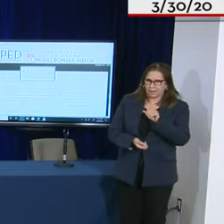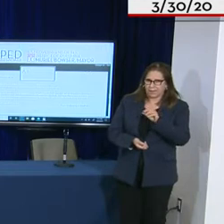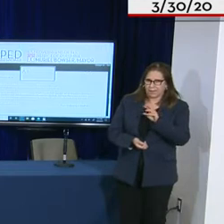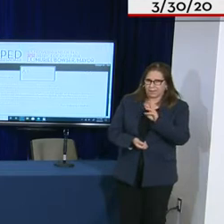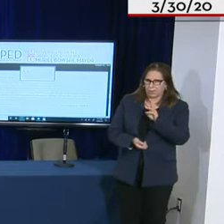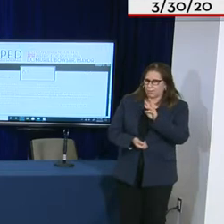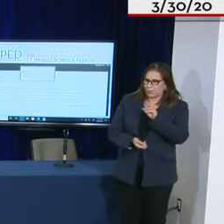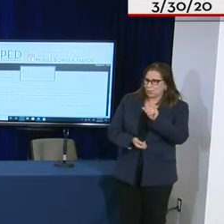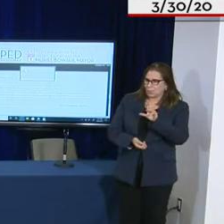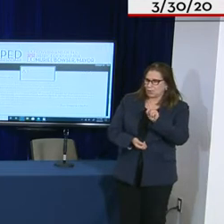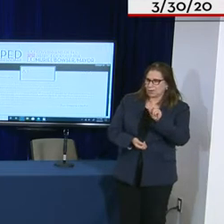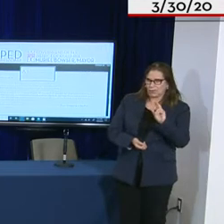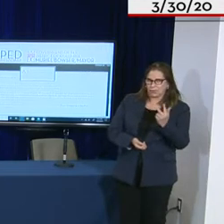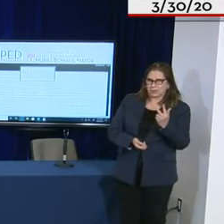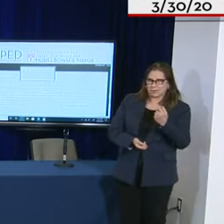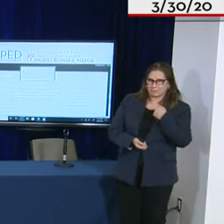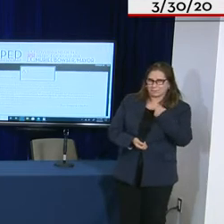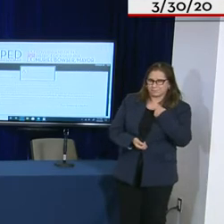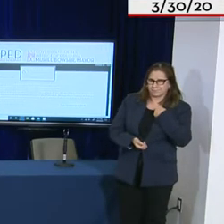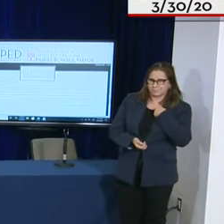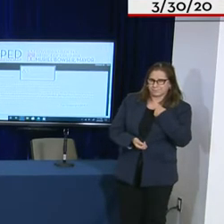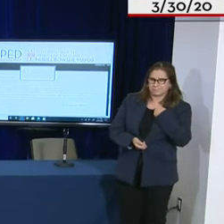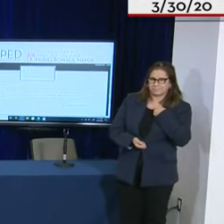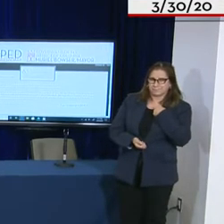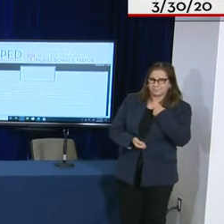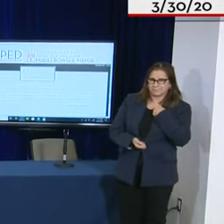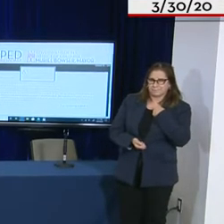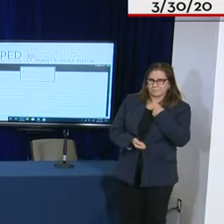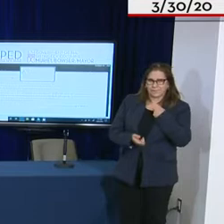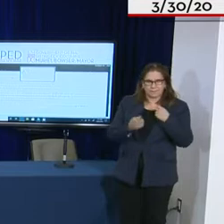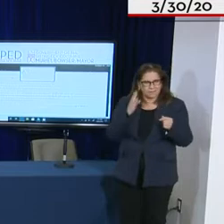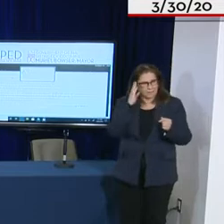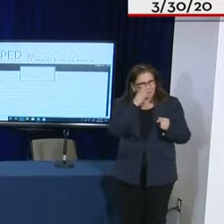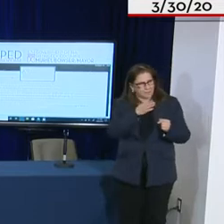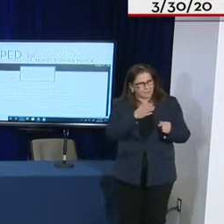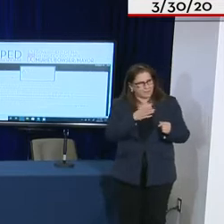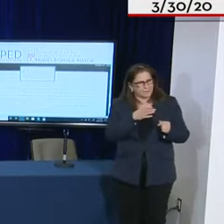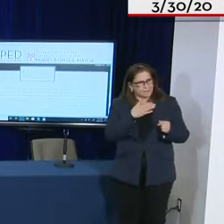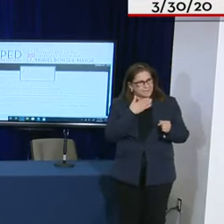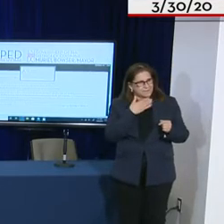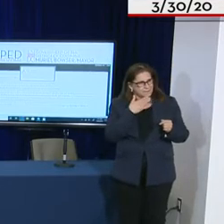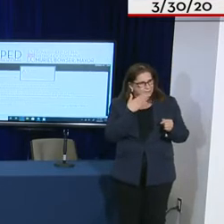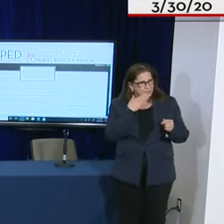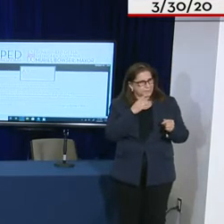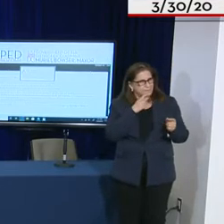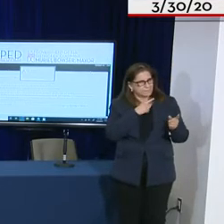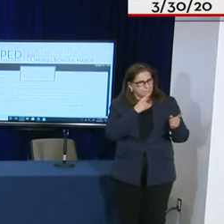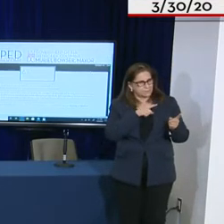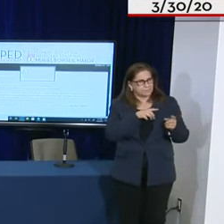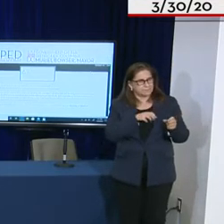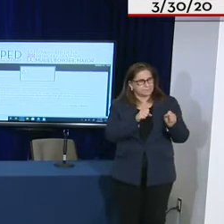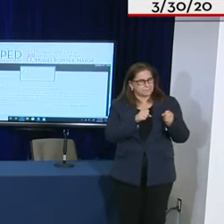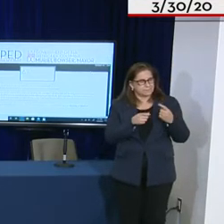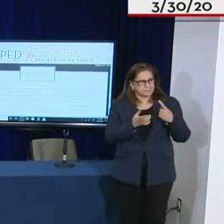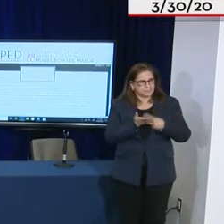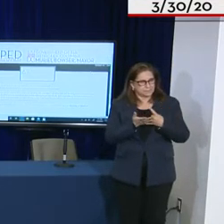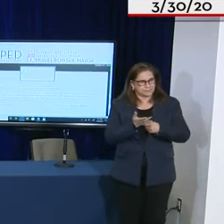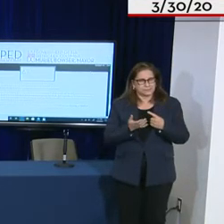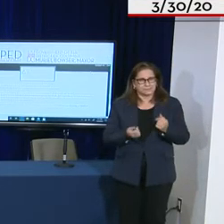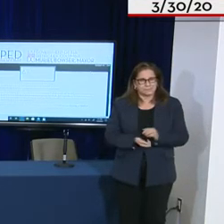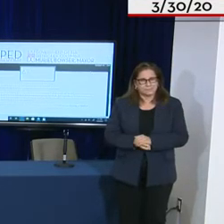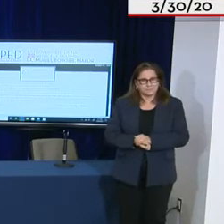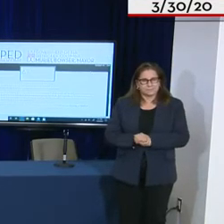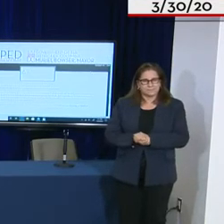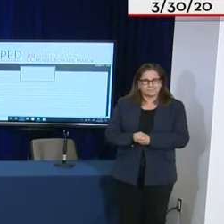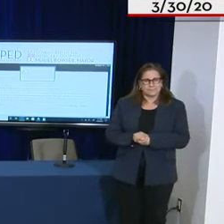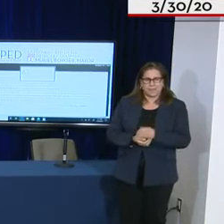Good afternoon. Yes. Hi, good afternoon. Thank you for hosting this discussion. I'm calling on behalf of Bread First